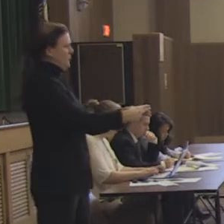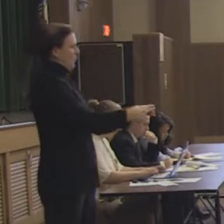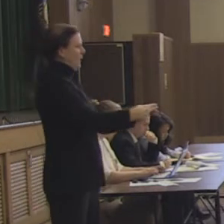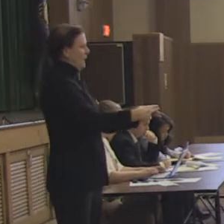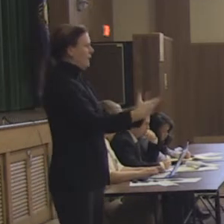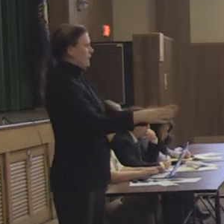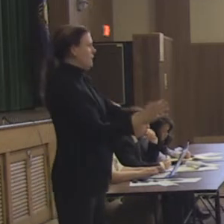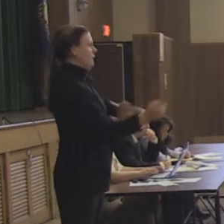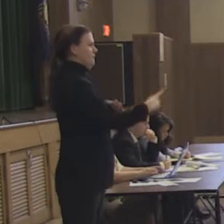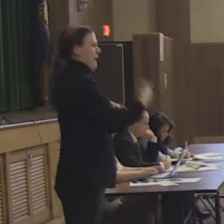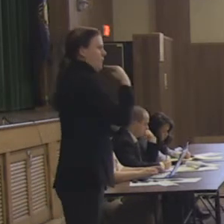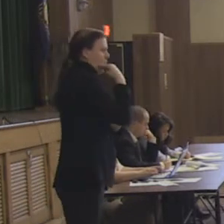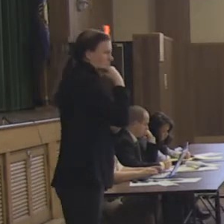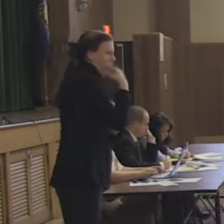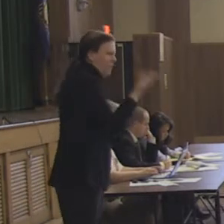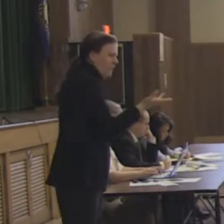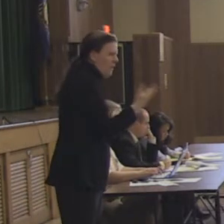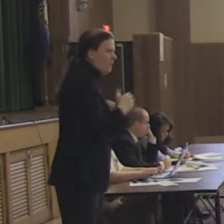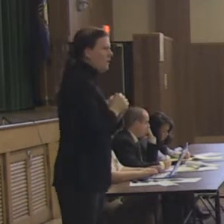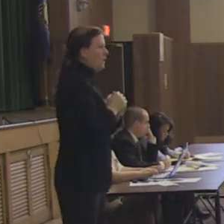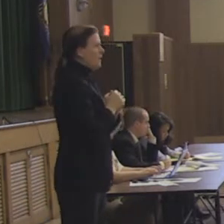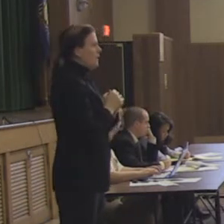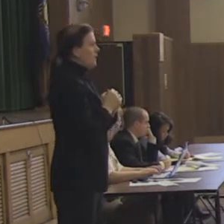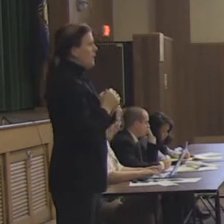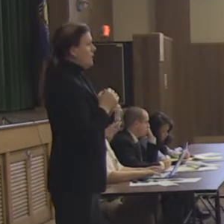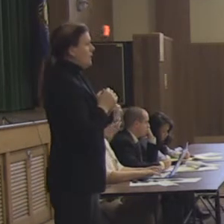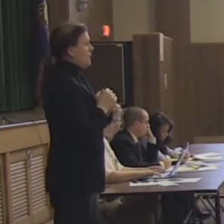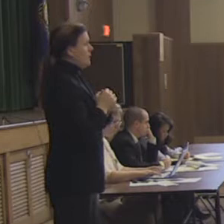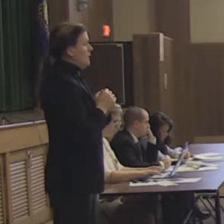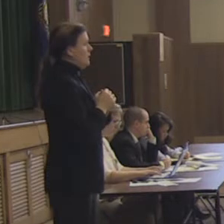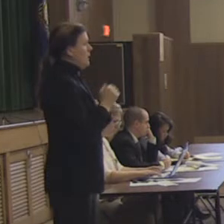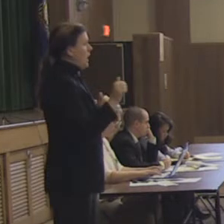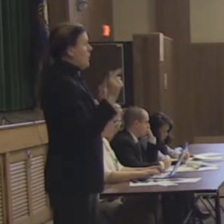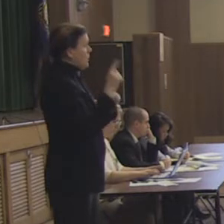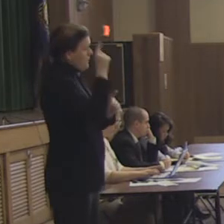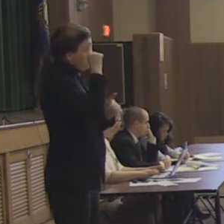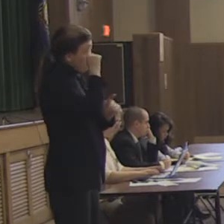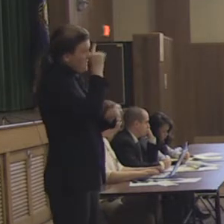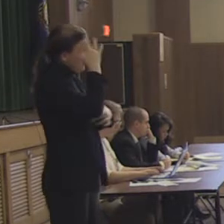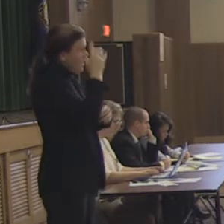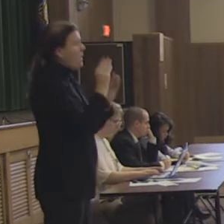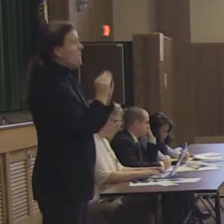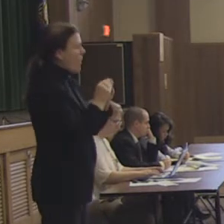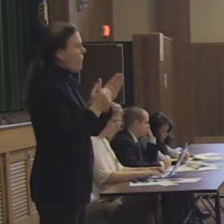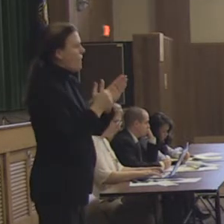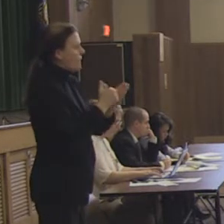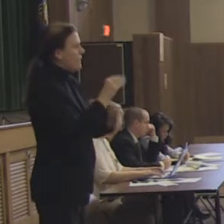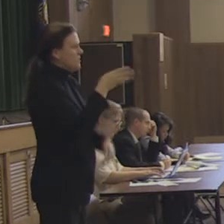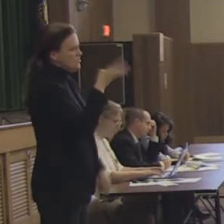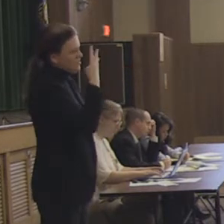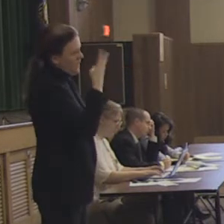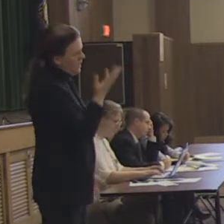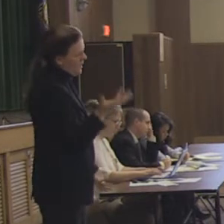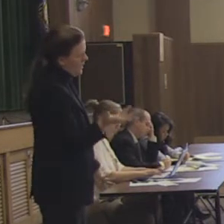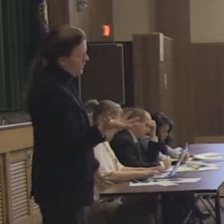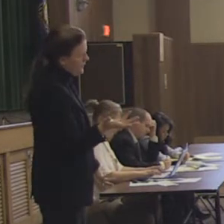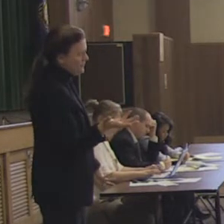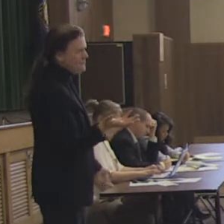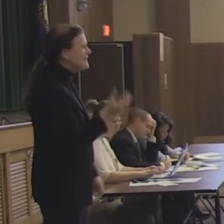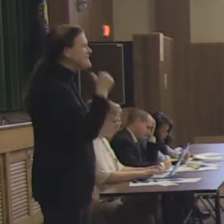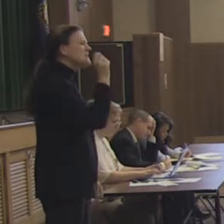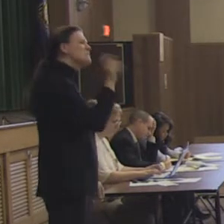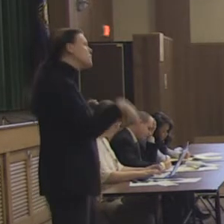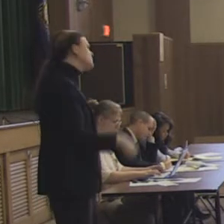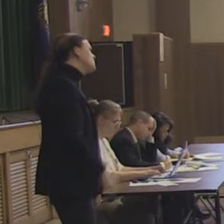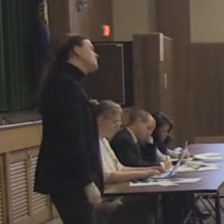room. We are hearing that numbers of individuals with mental illness is increasing in the jails. That's not supposed to